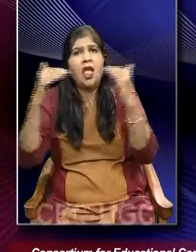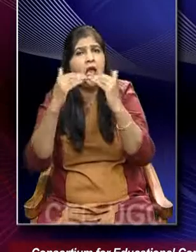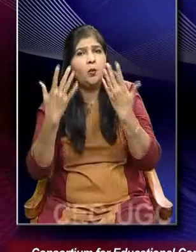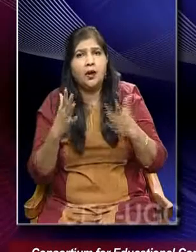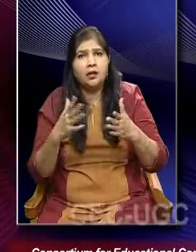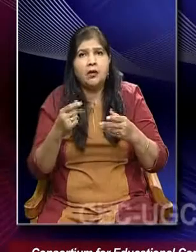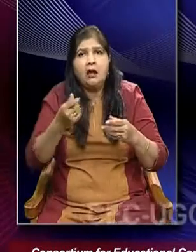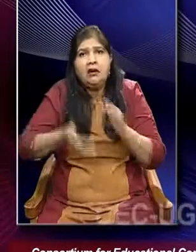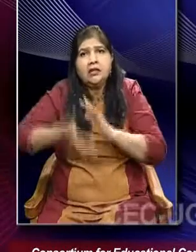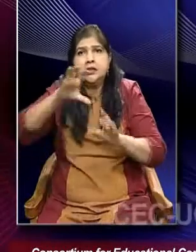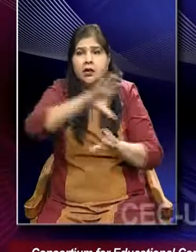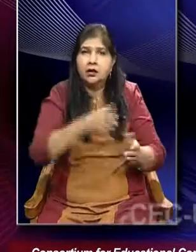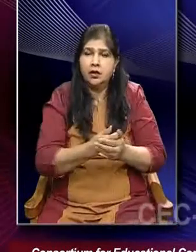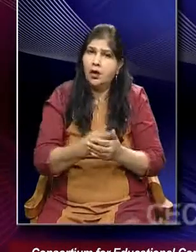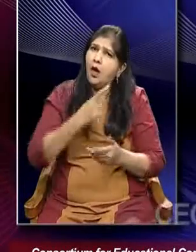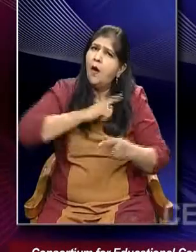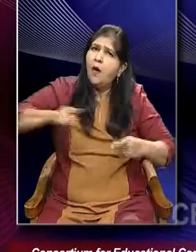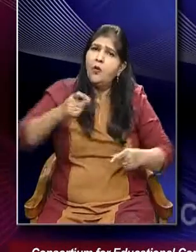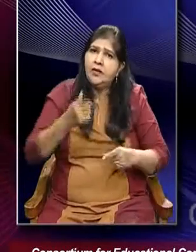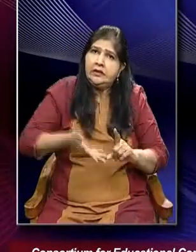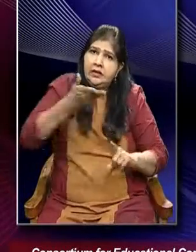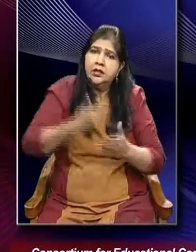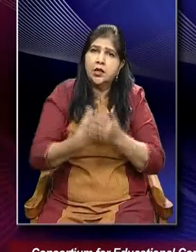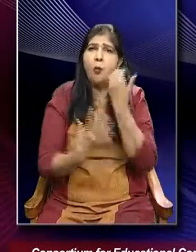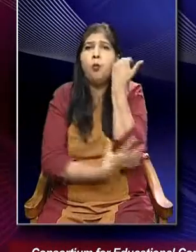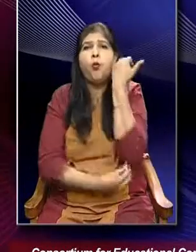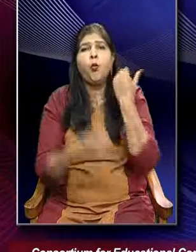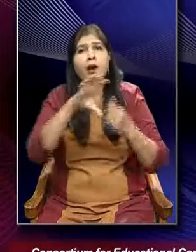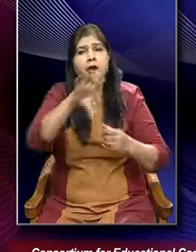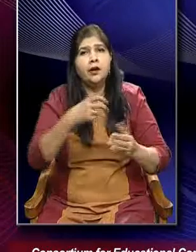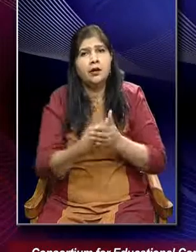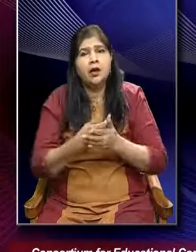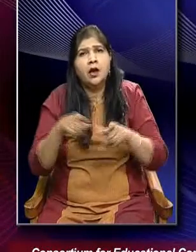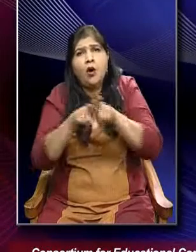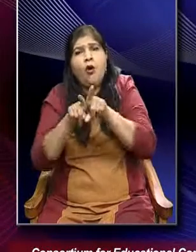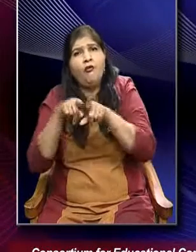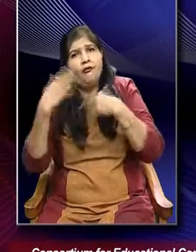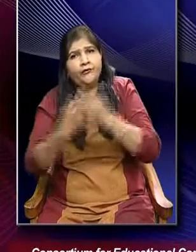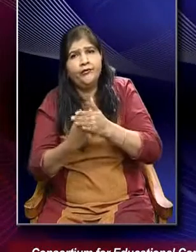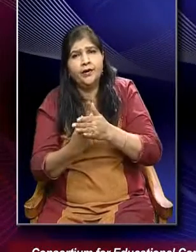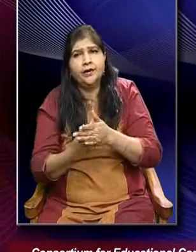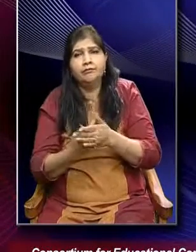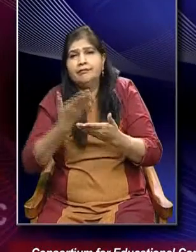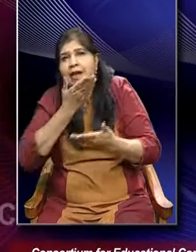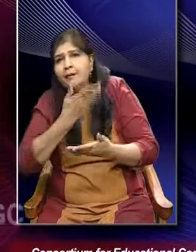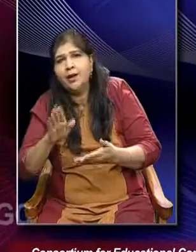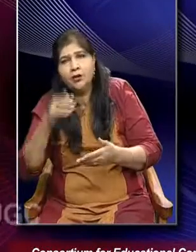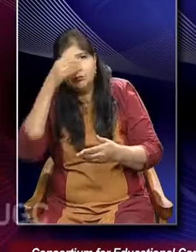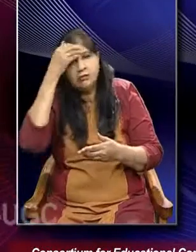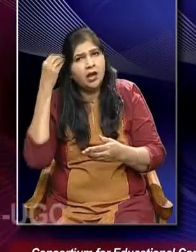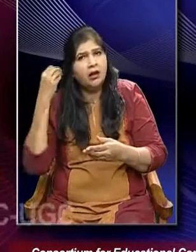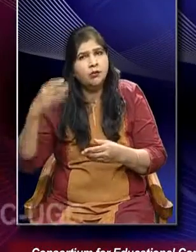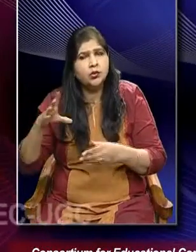rich countries remain rich, whereas the poor countries are often bypassed in